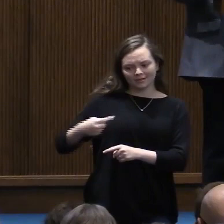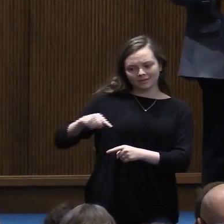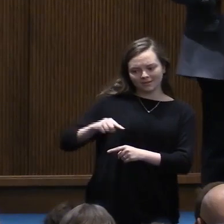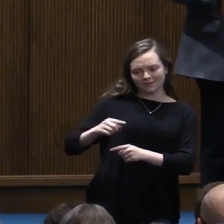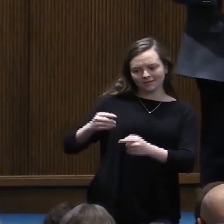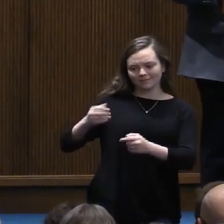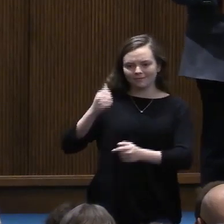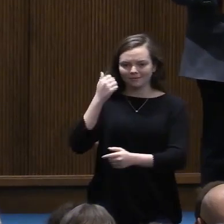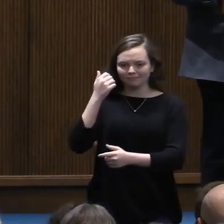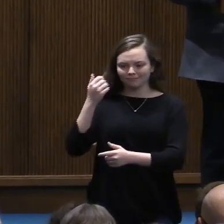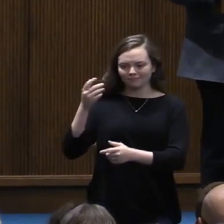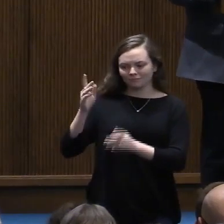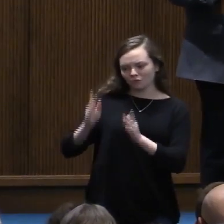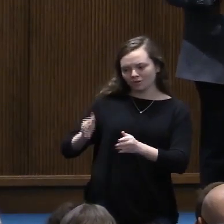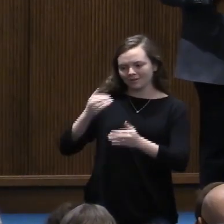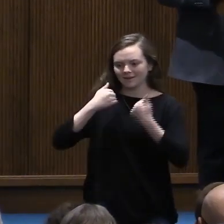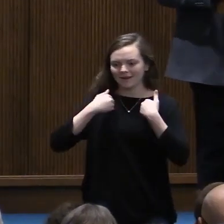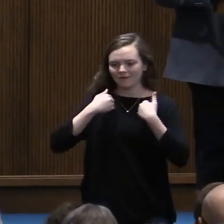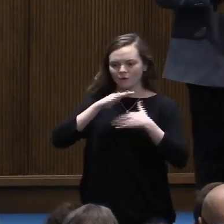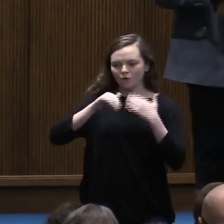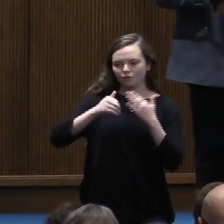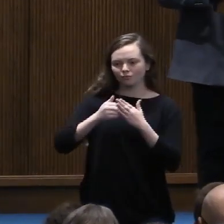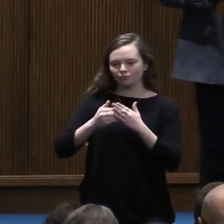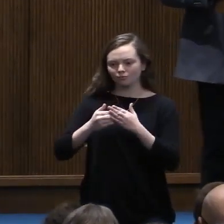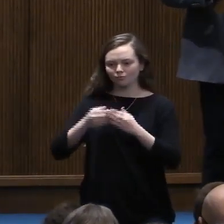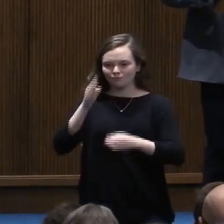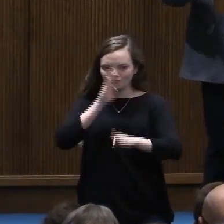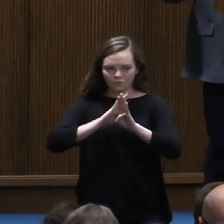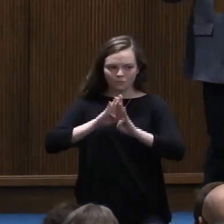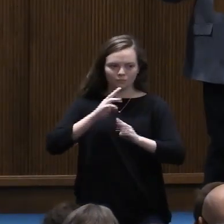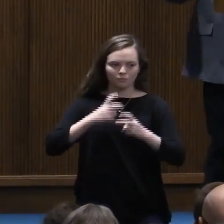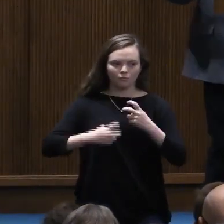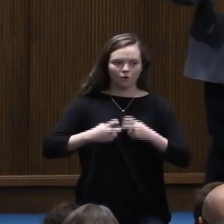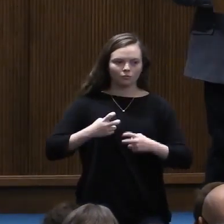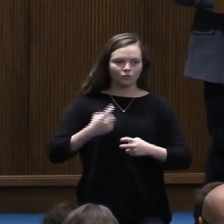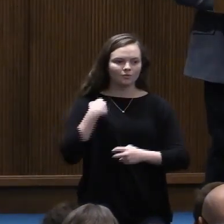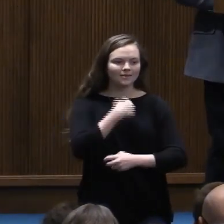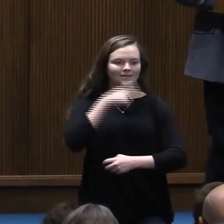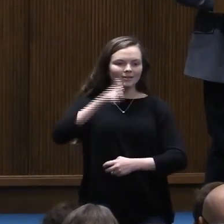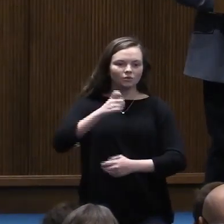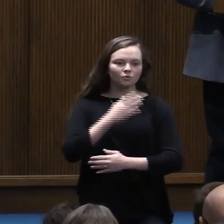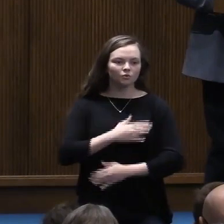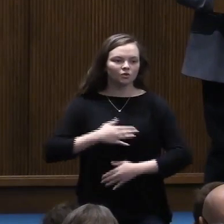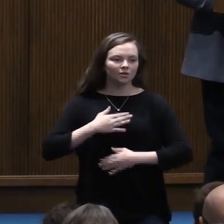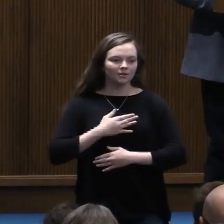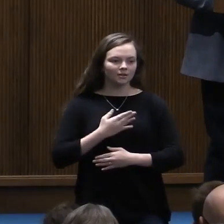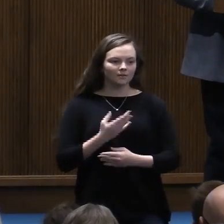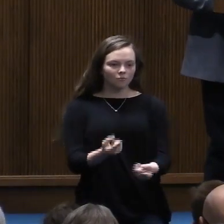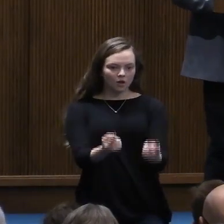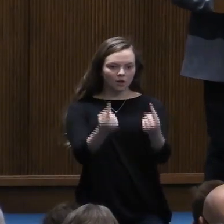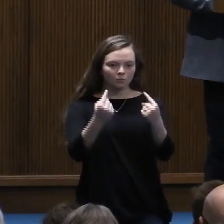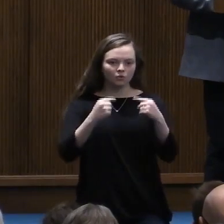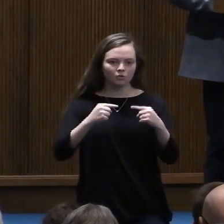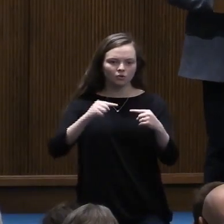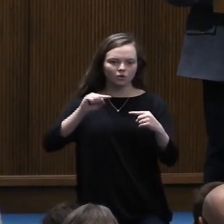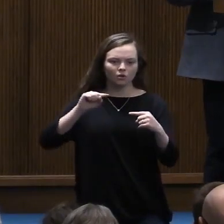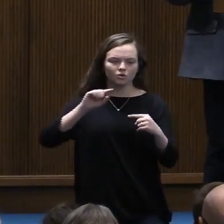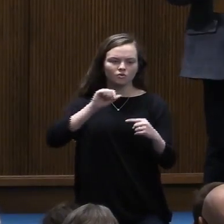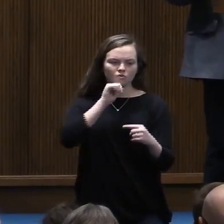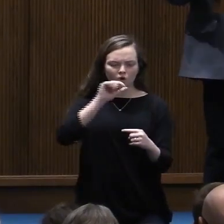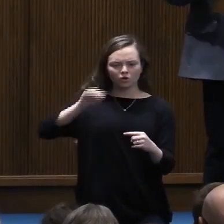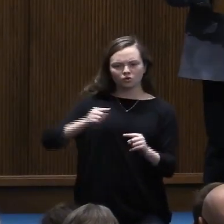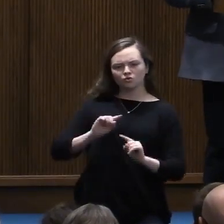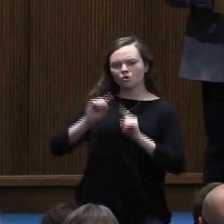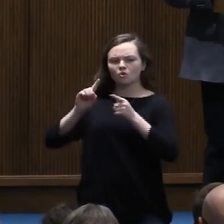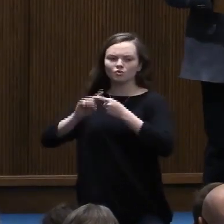sorts of trouble. But I really think we need to appreciate what we have, and the fact that these young folks come here and they don't just go to